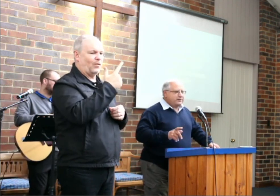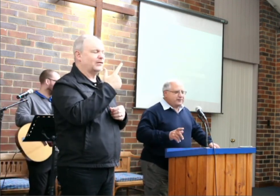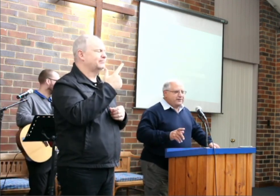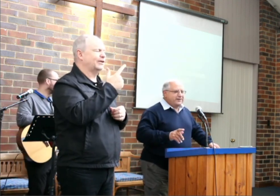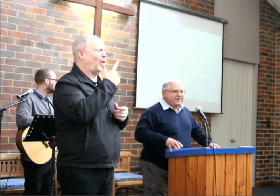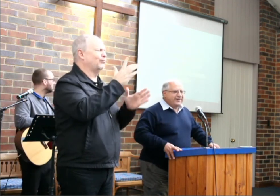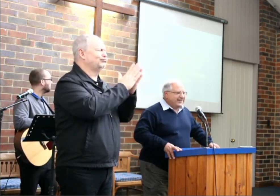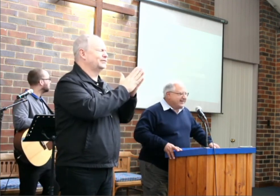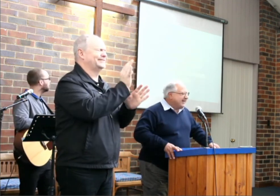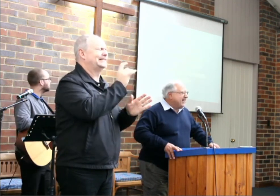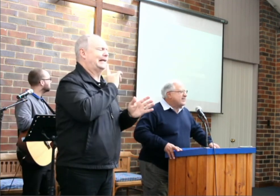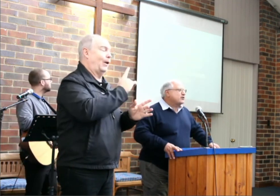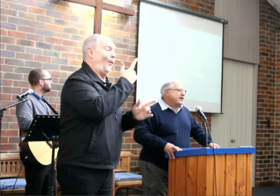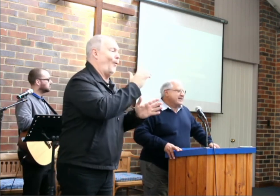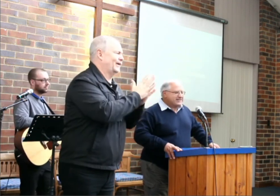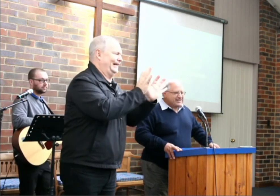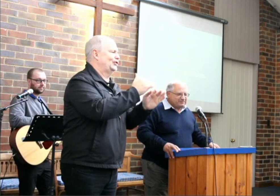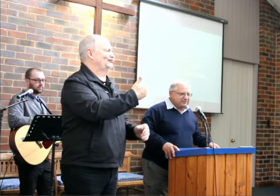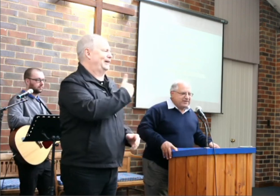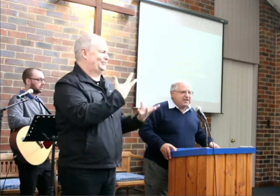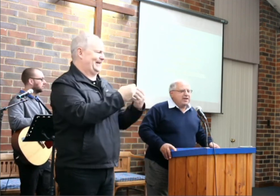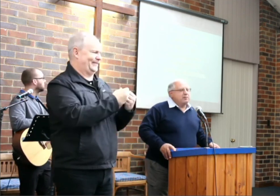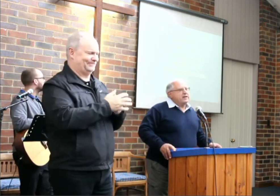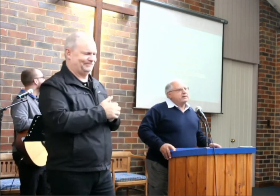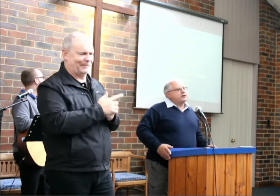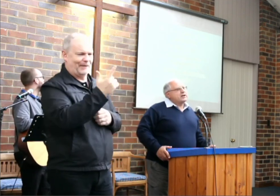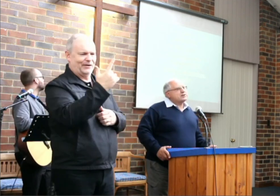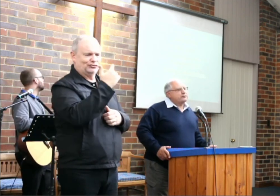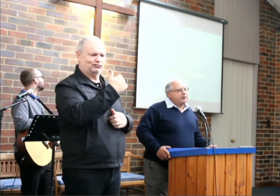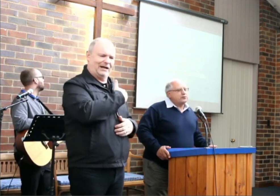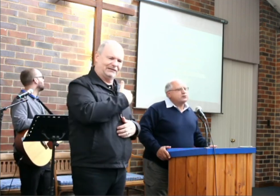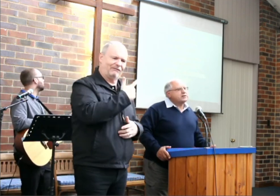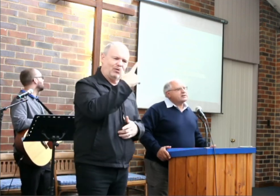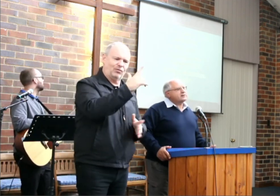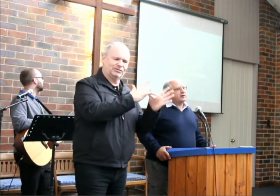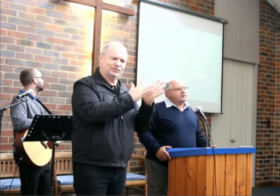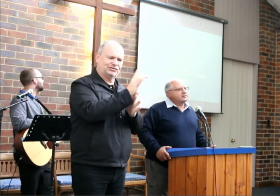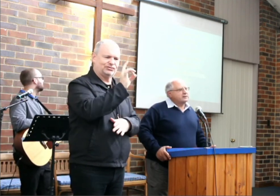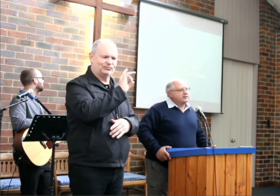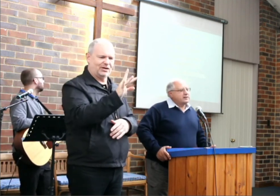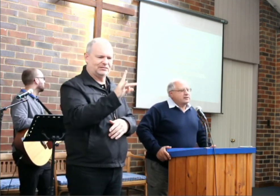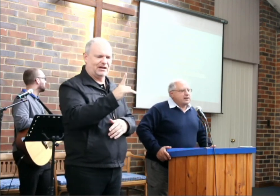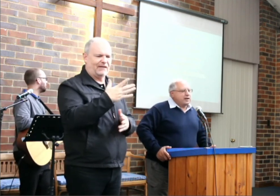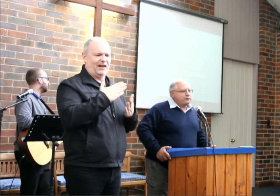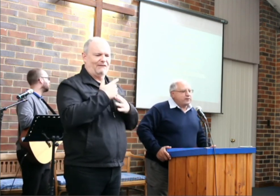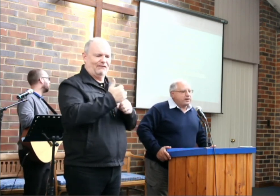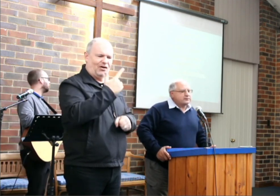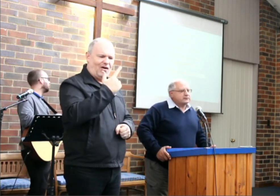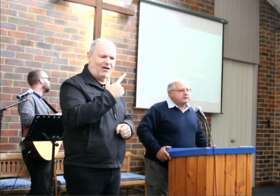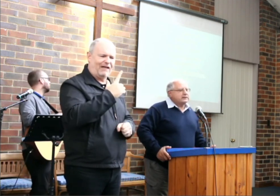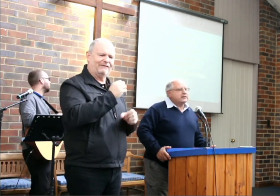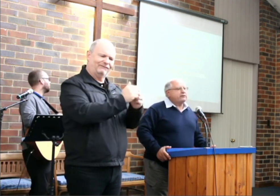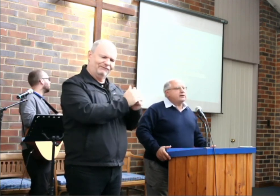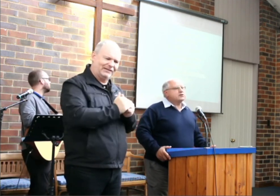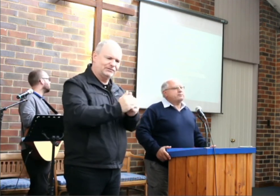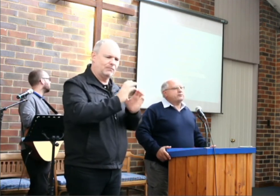Lord's Prayer, the grace. May the grace of our Lord Jesus Christ, the love of God,